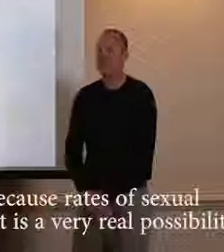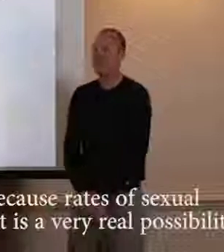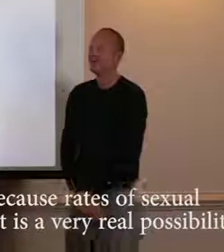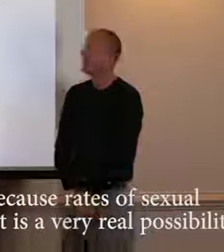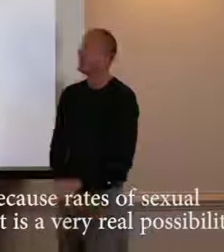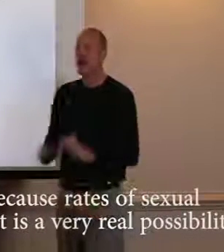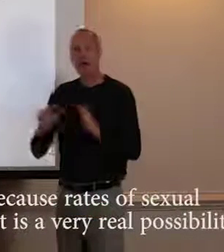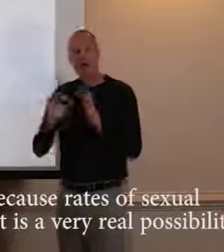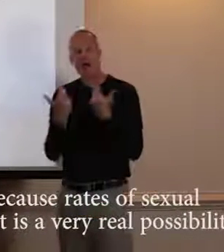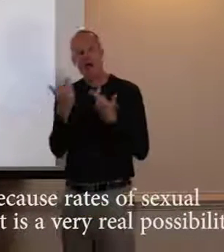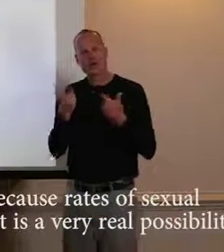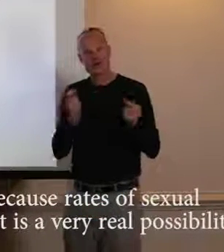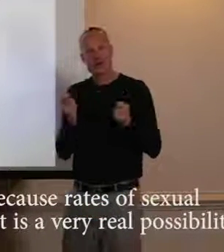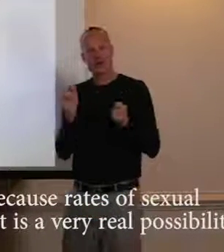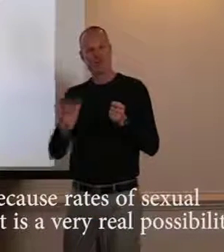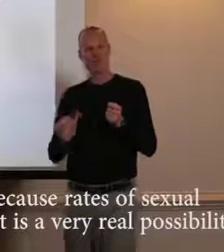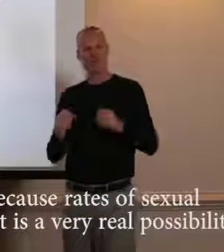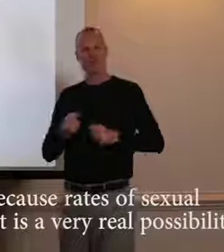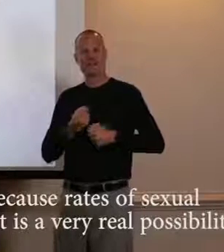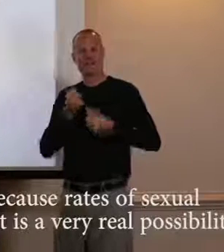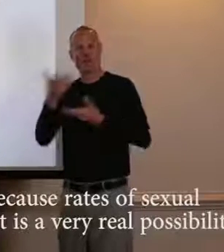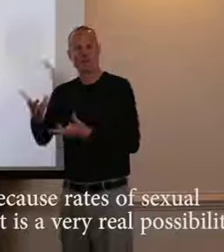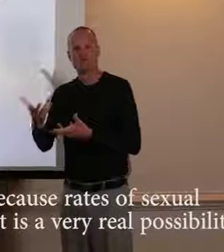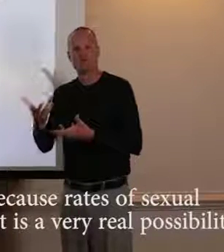How to handle disclosures.